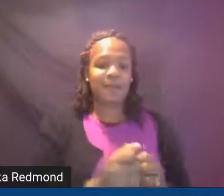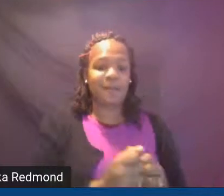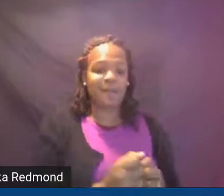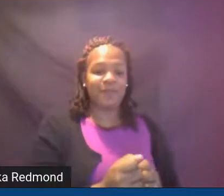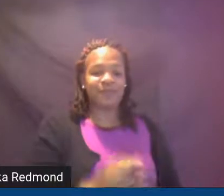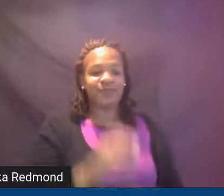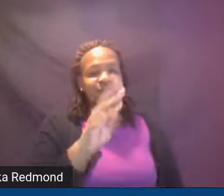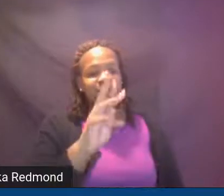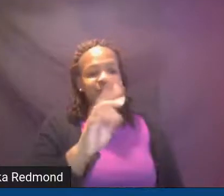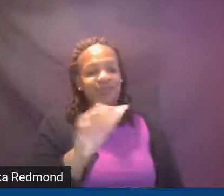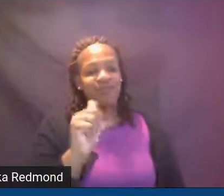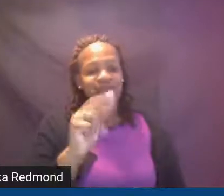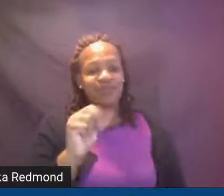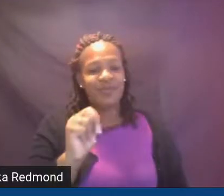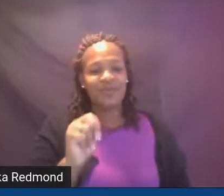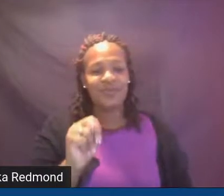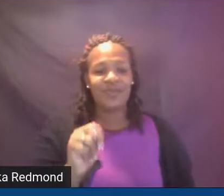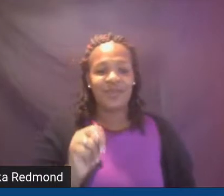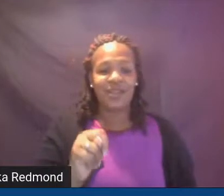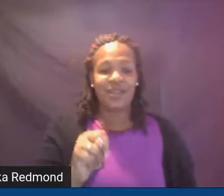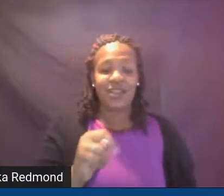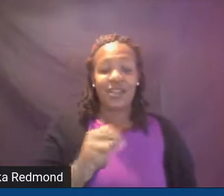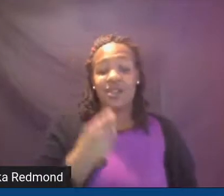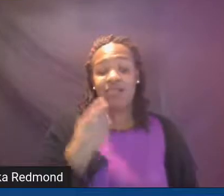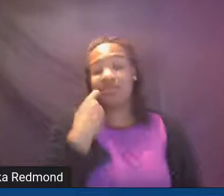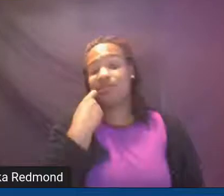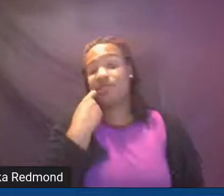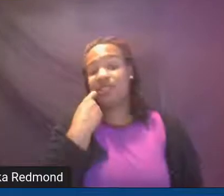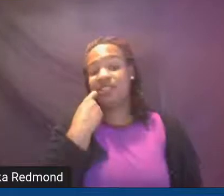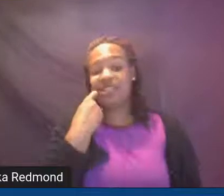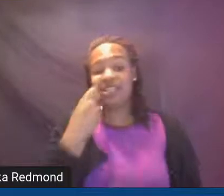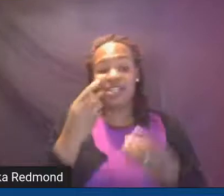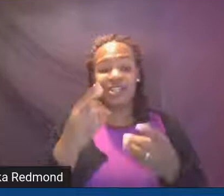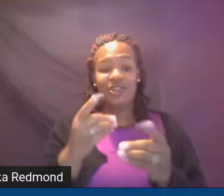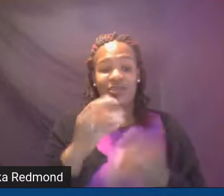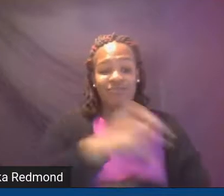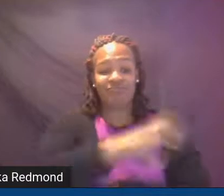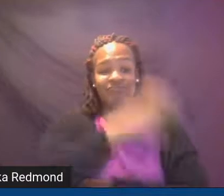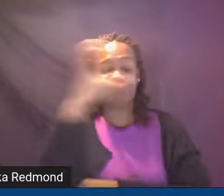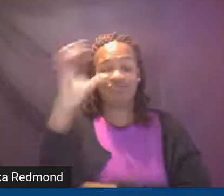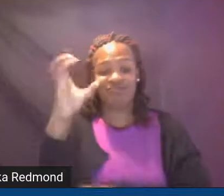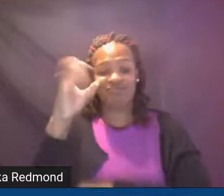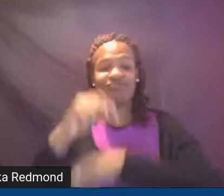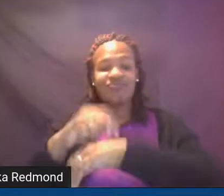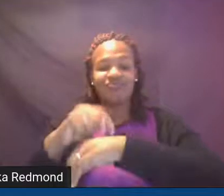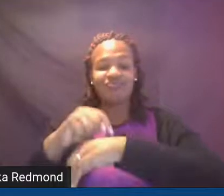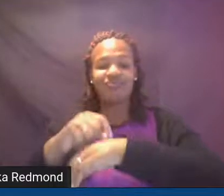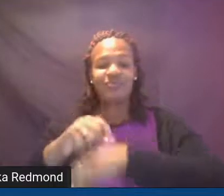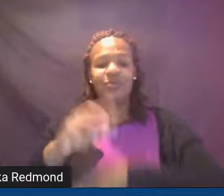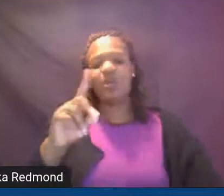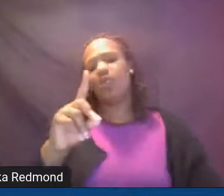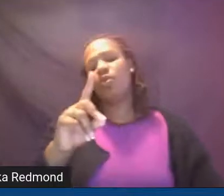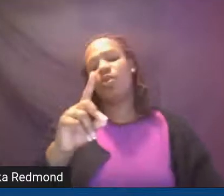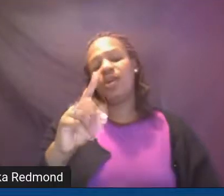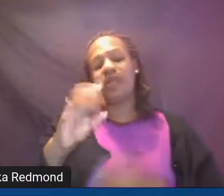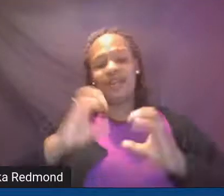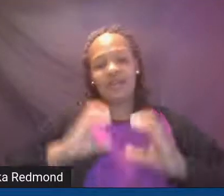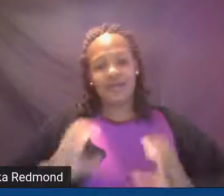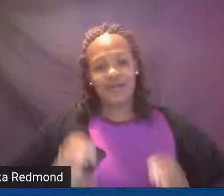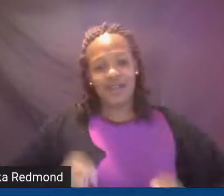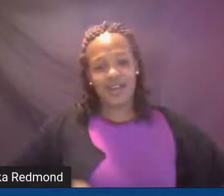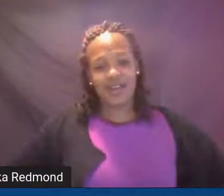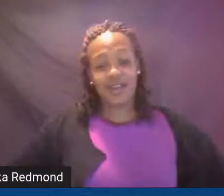example. Just recently during the Christmas time, one of our customer, part of Sourceable